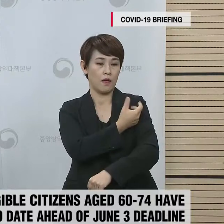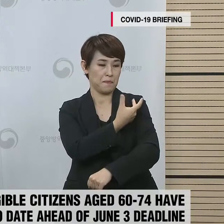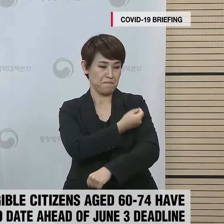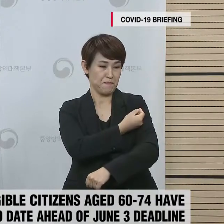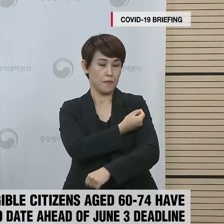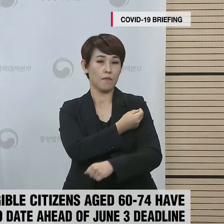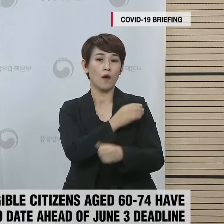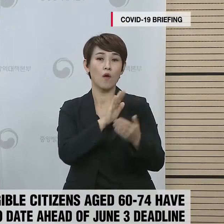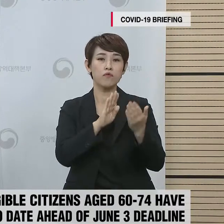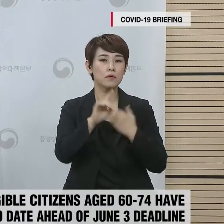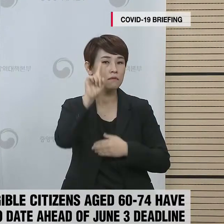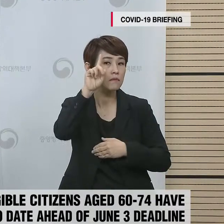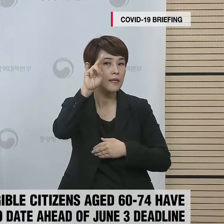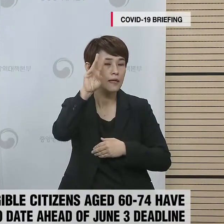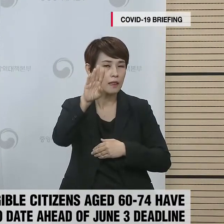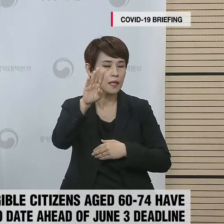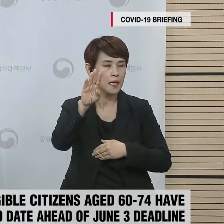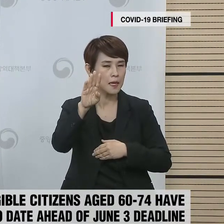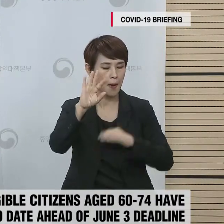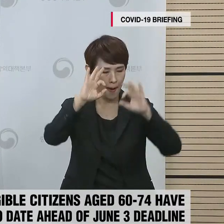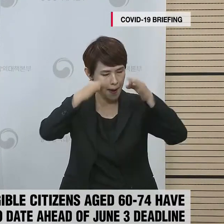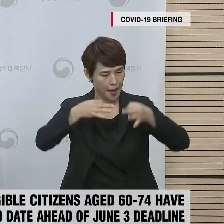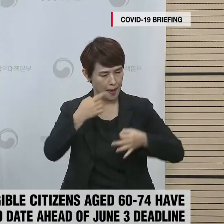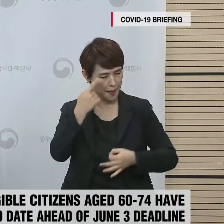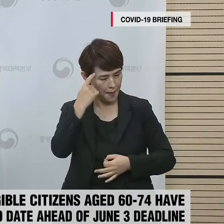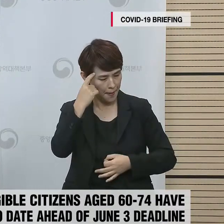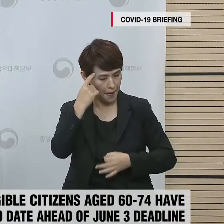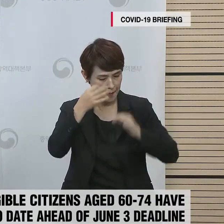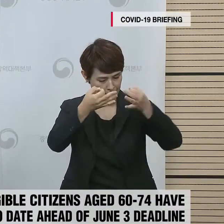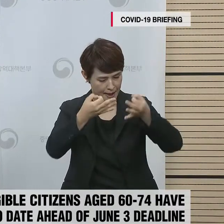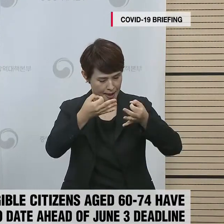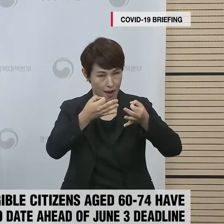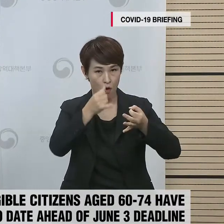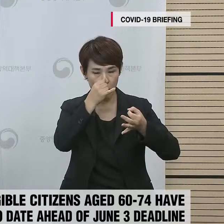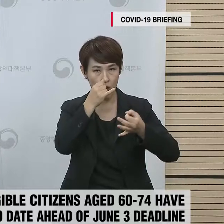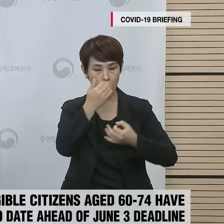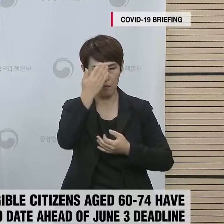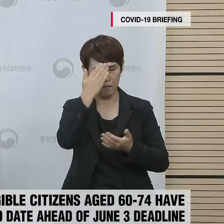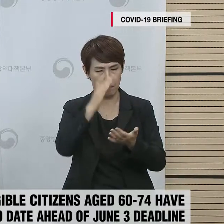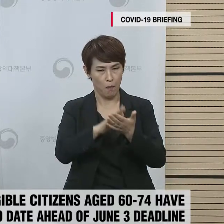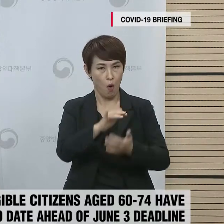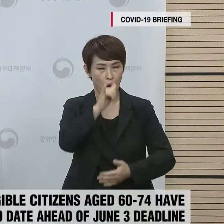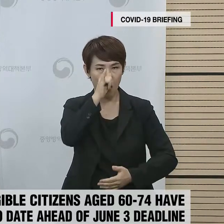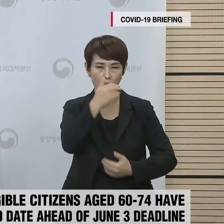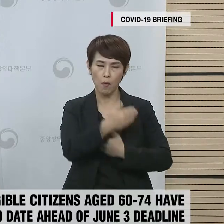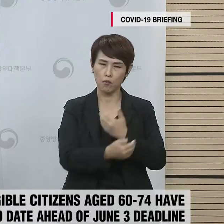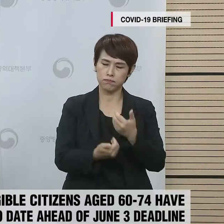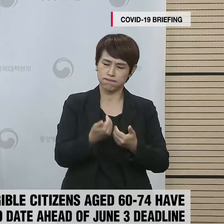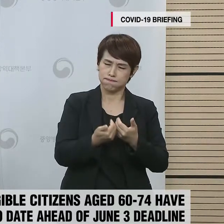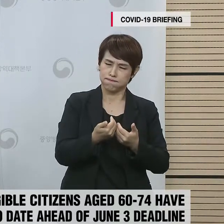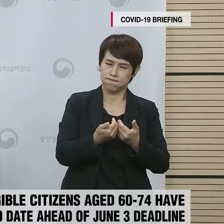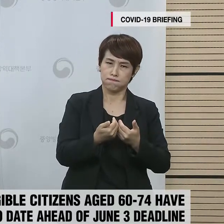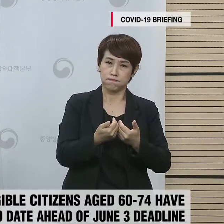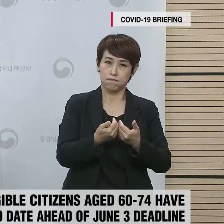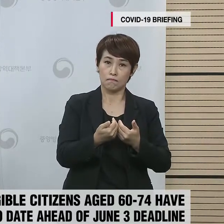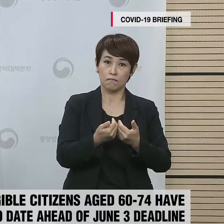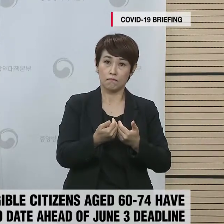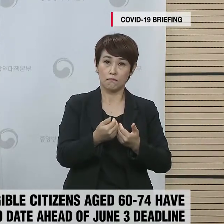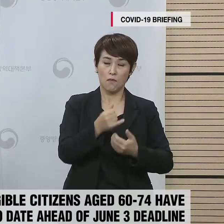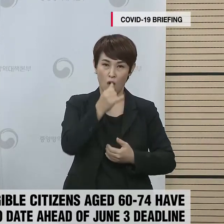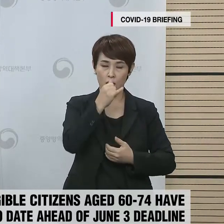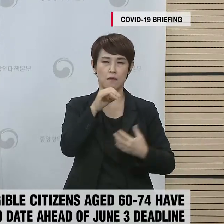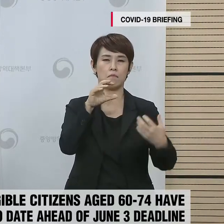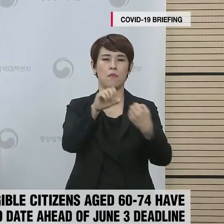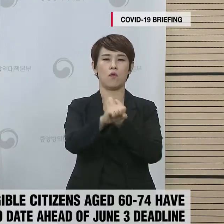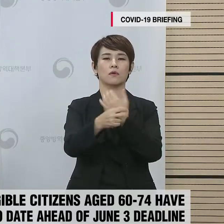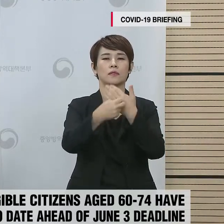area clean and sanitized. And for the next 3 days after inoculation, you need to also have particular precautions. And if you have